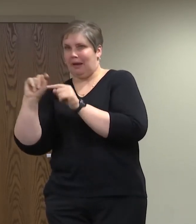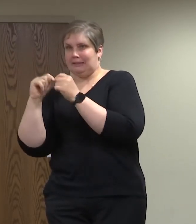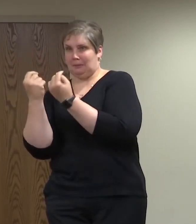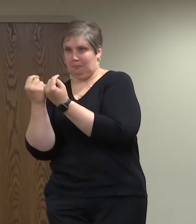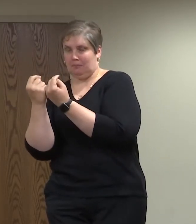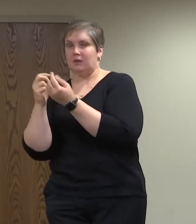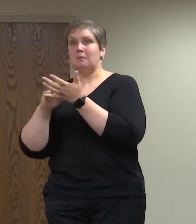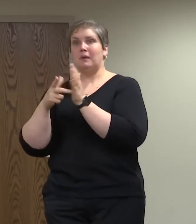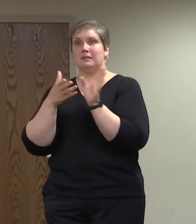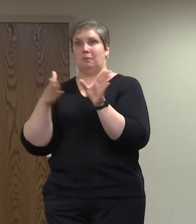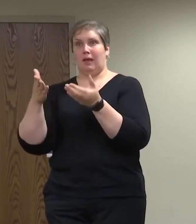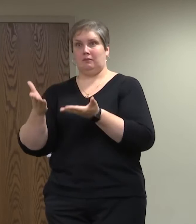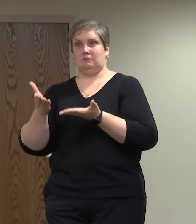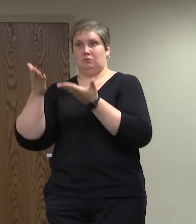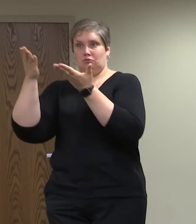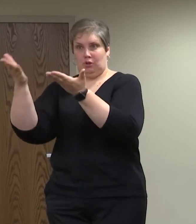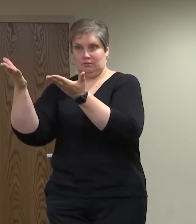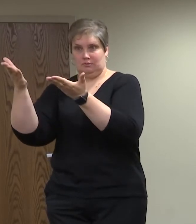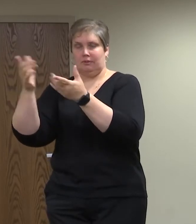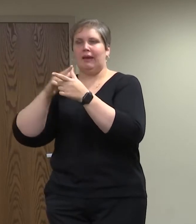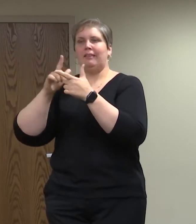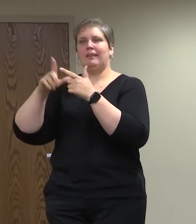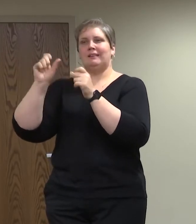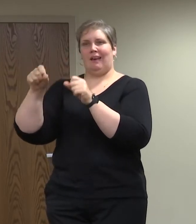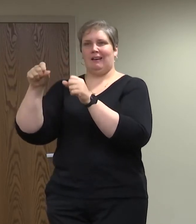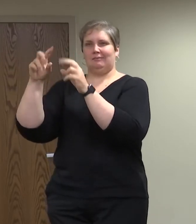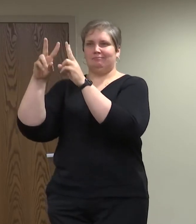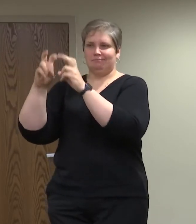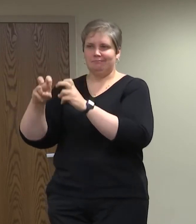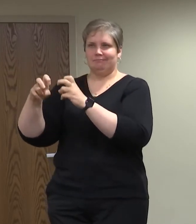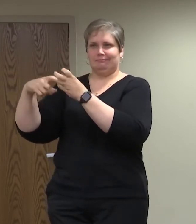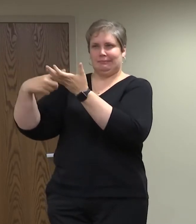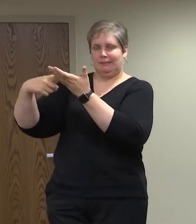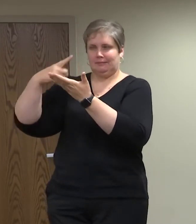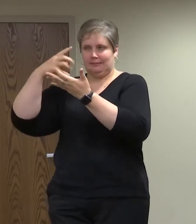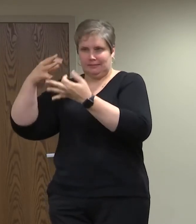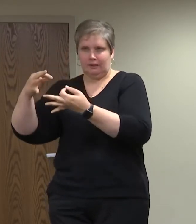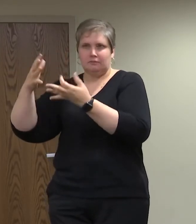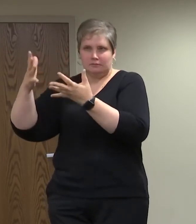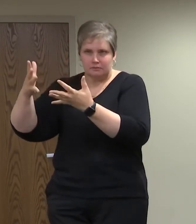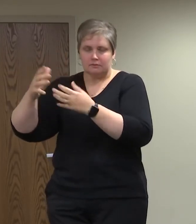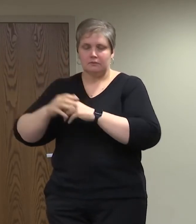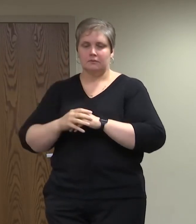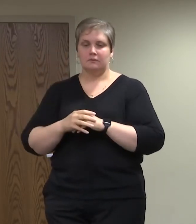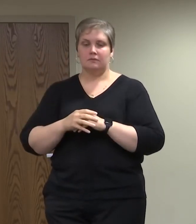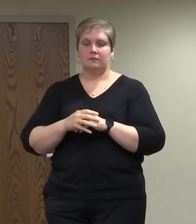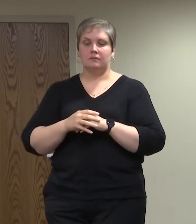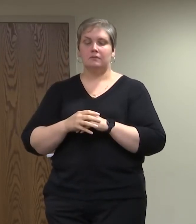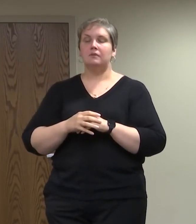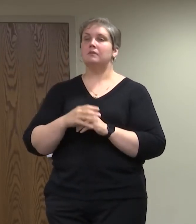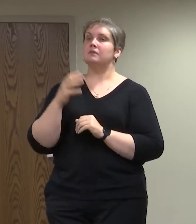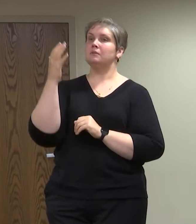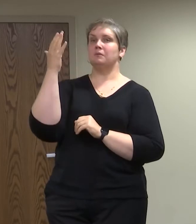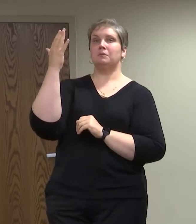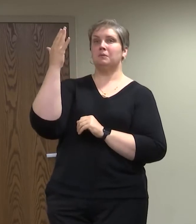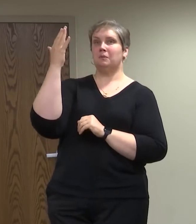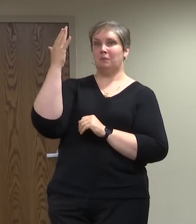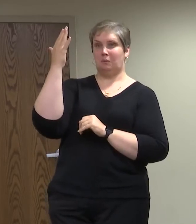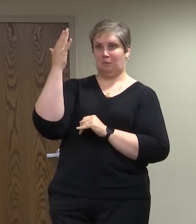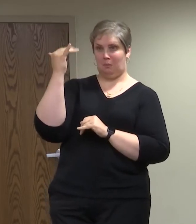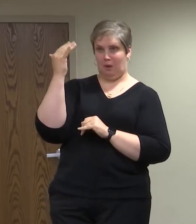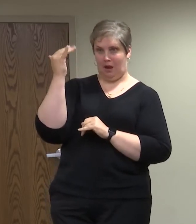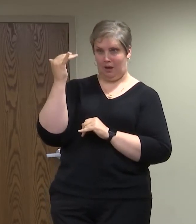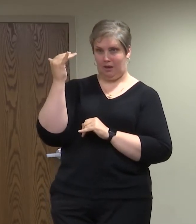plan so the community is aware of how we're planning to introduce and roll out this vaccine. Because again, as we take a look at it, we need